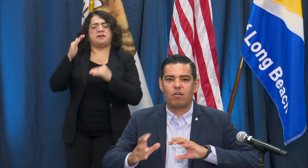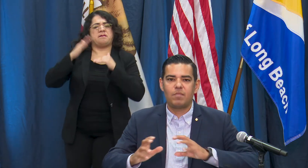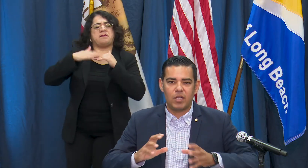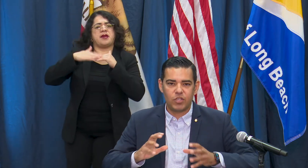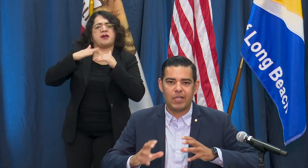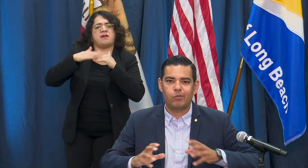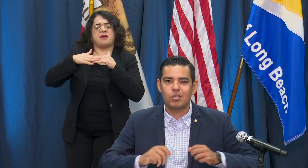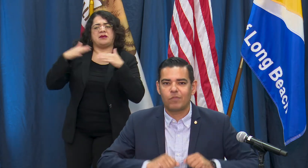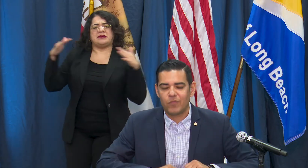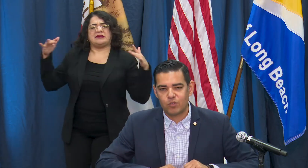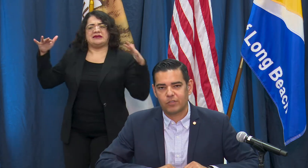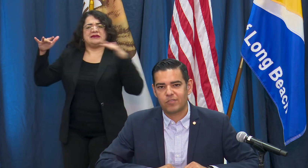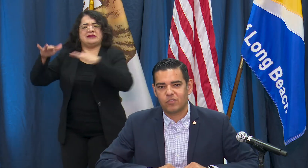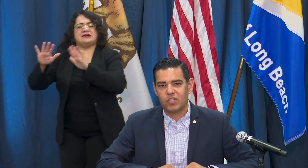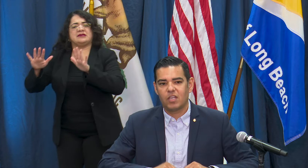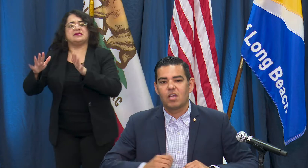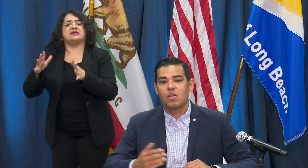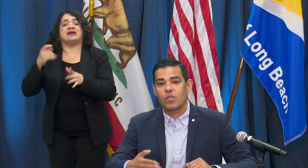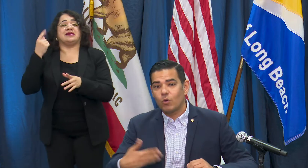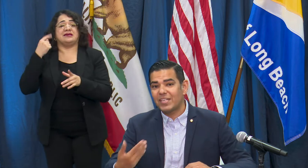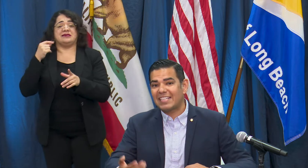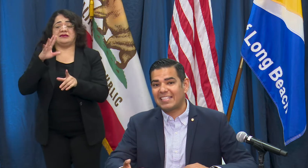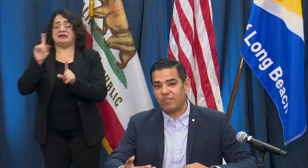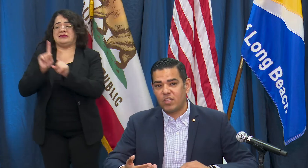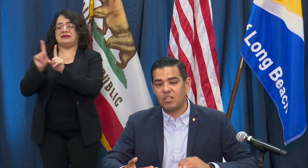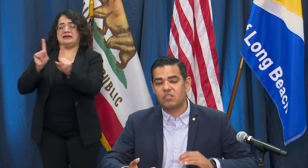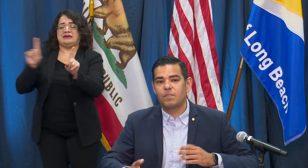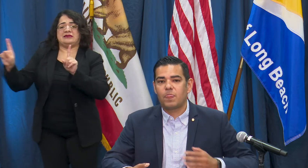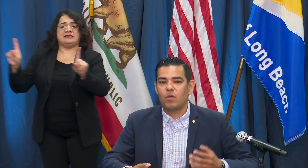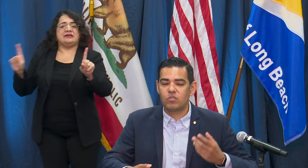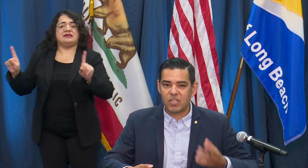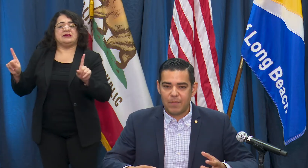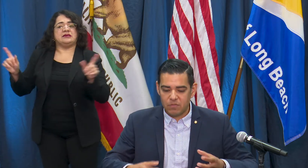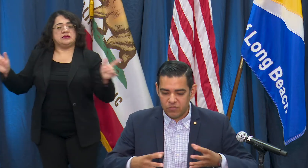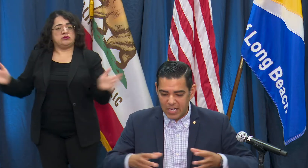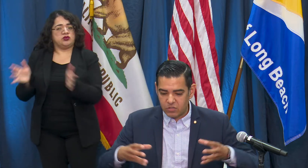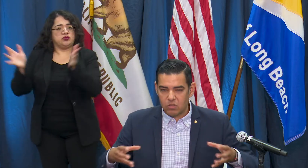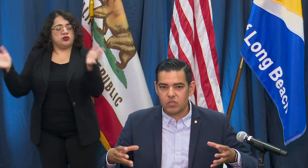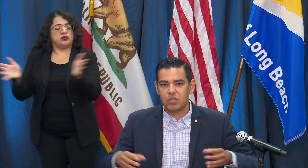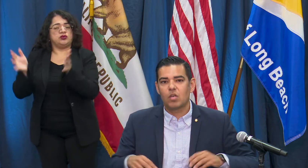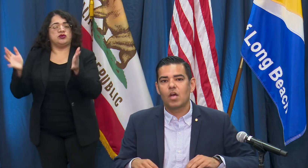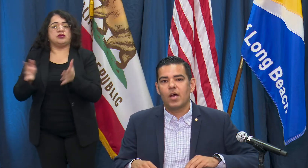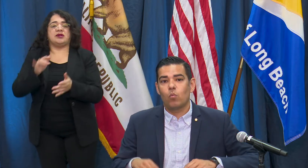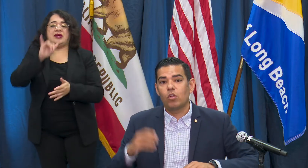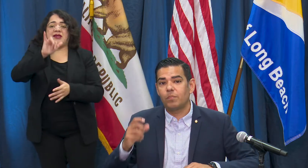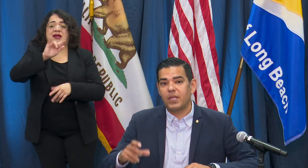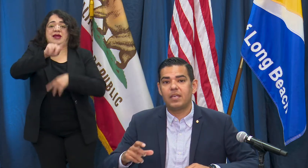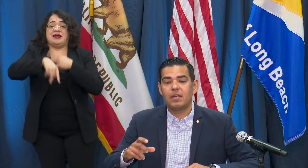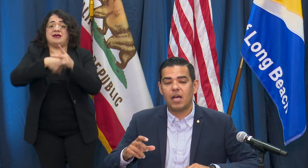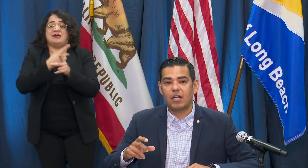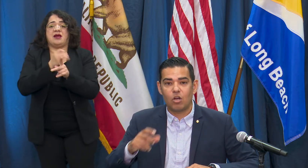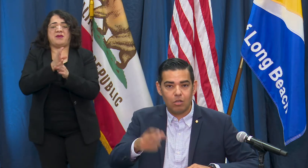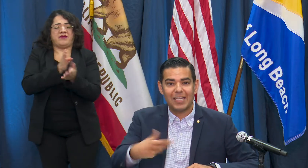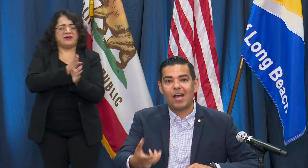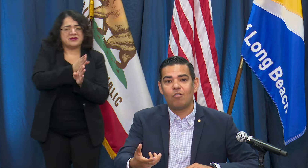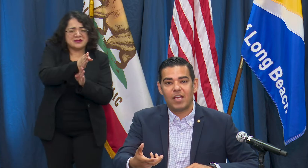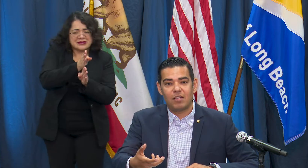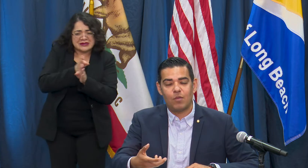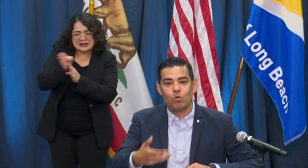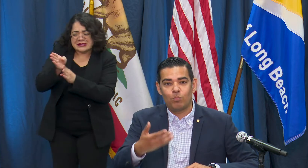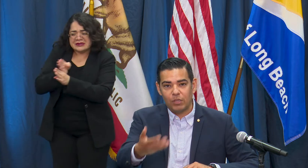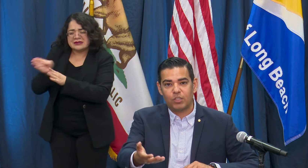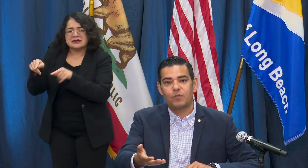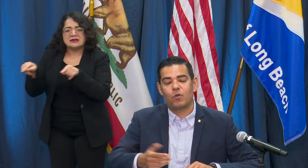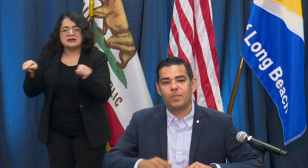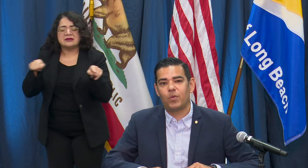is very much inclusive of physical distancing. Those activities, those types of sectors will be called out,